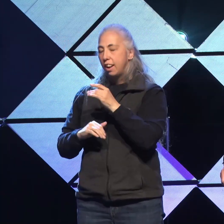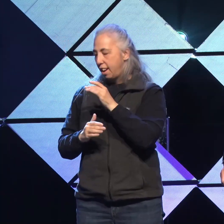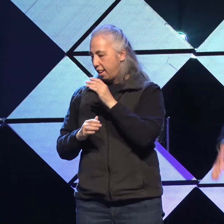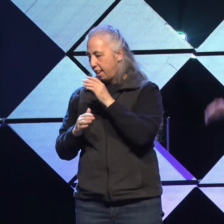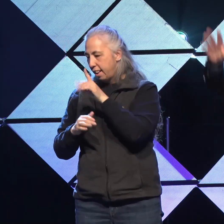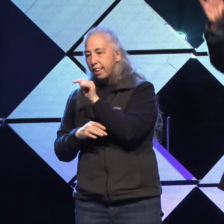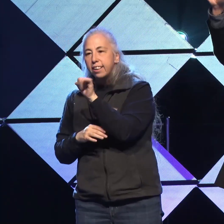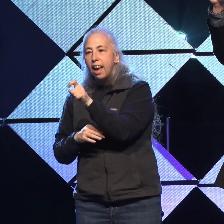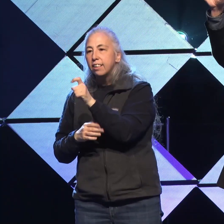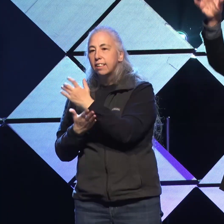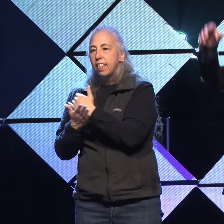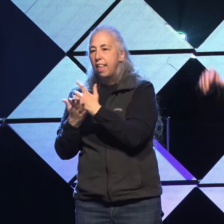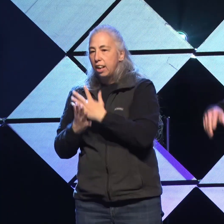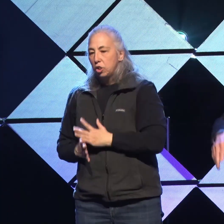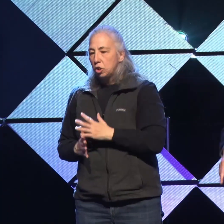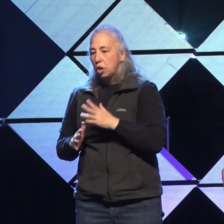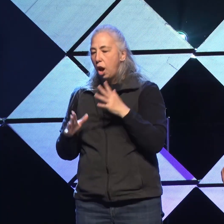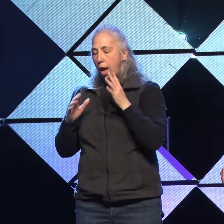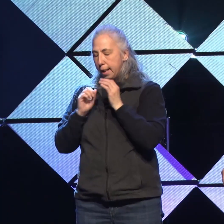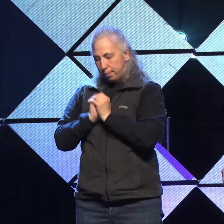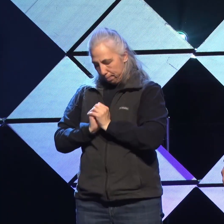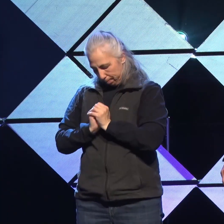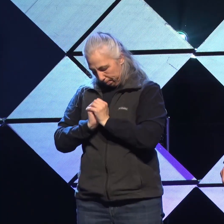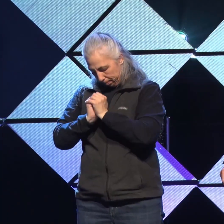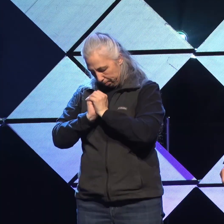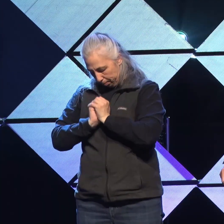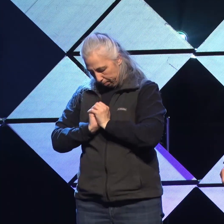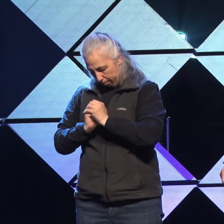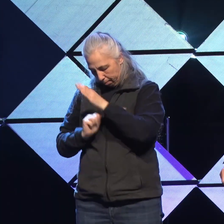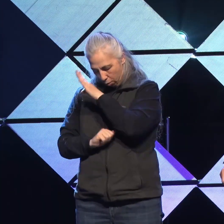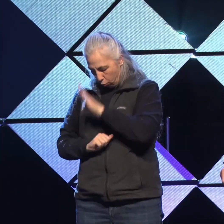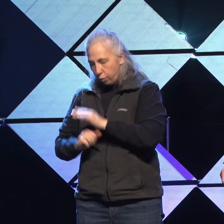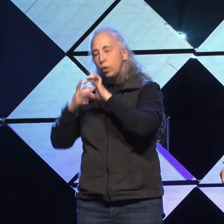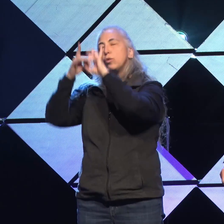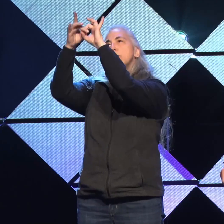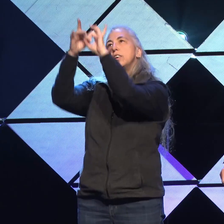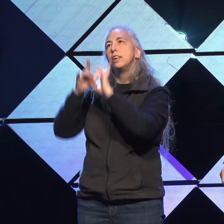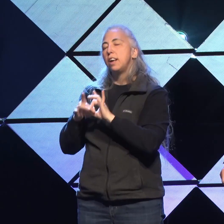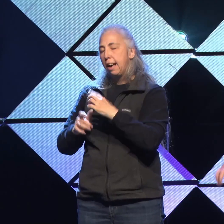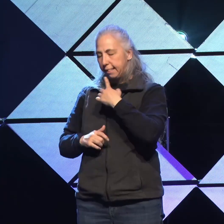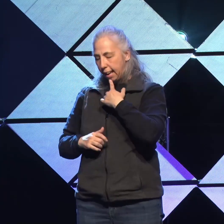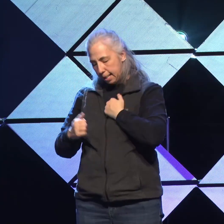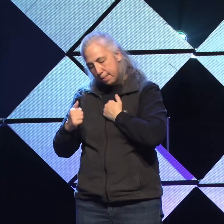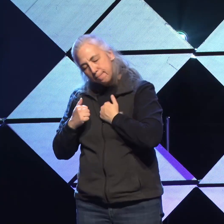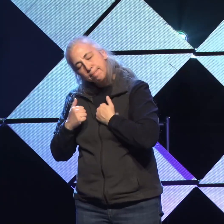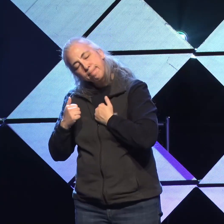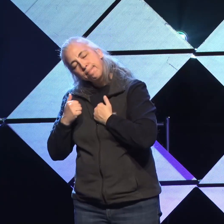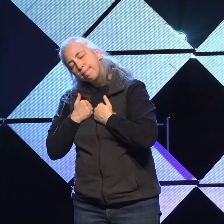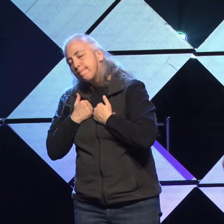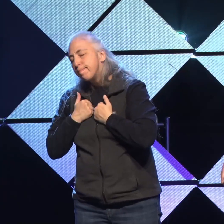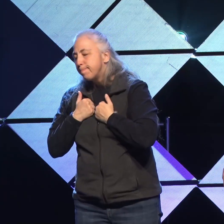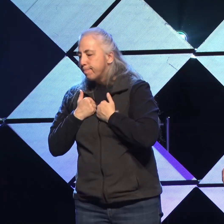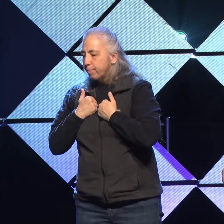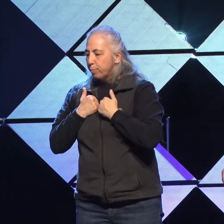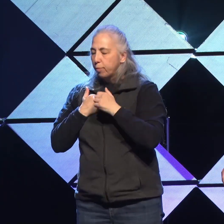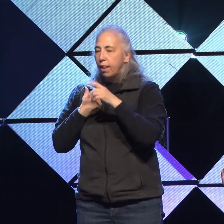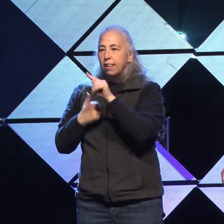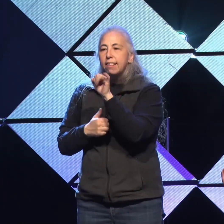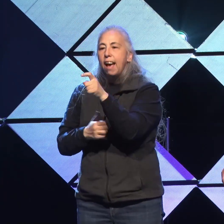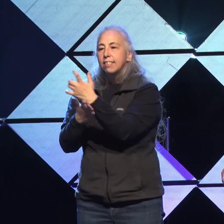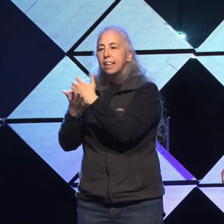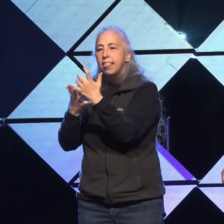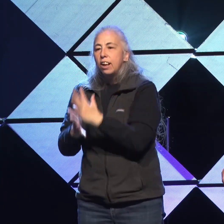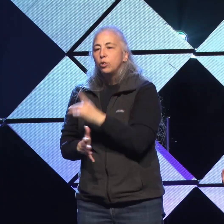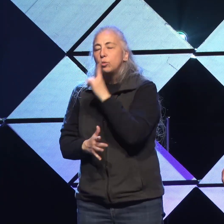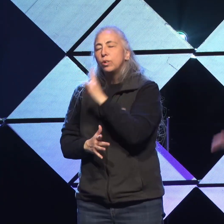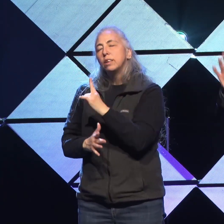speaking to God. He wouldn't even look up to heaven, but beat his breast. The tax collector's making a desperate cry here. He